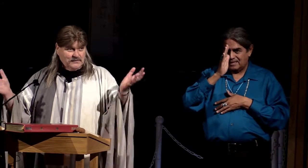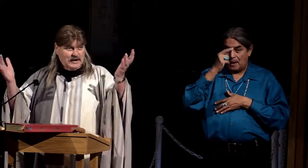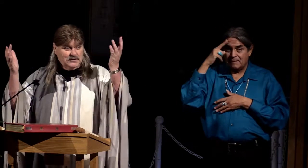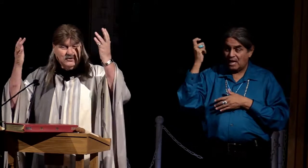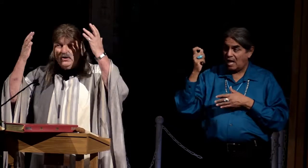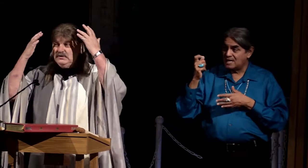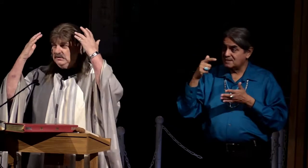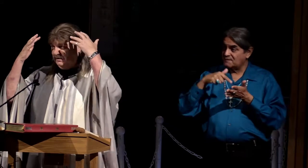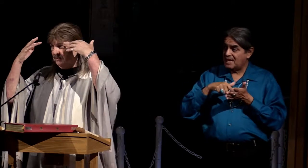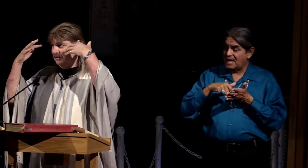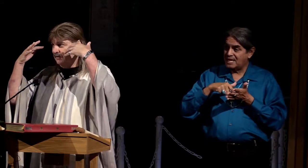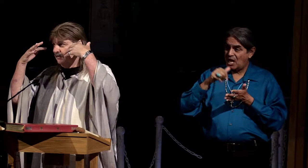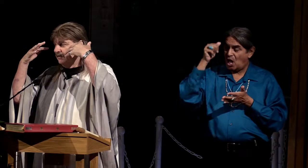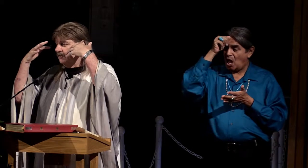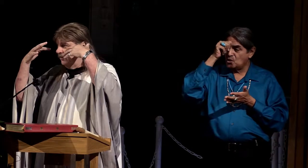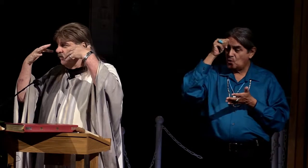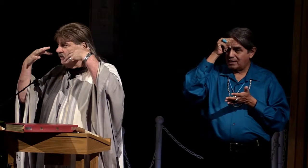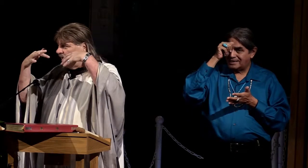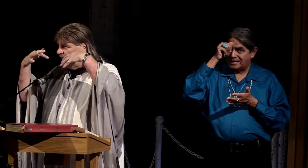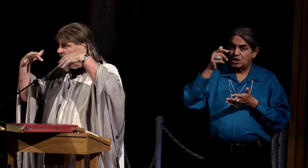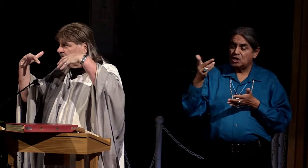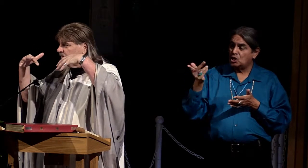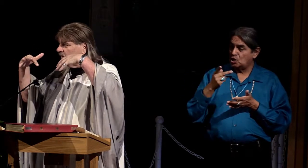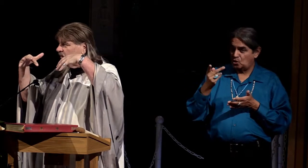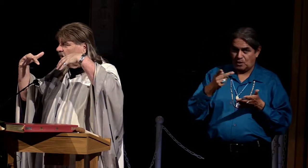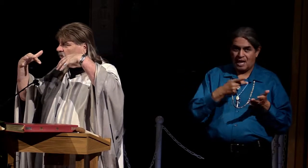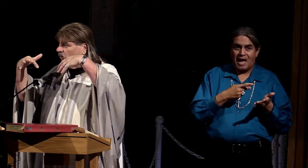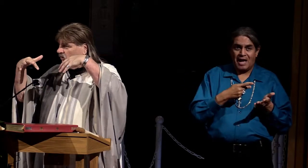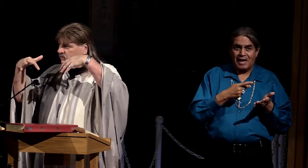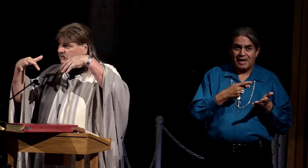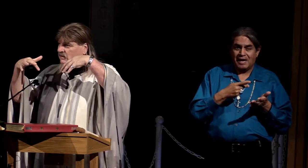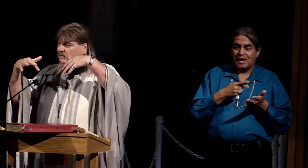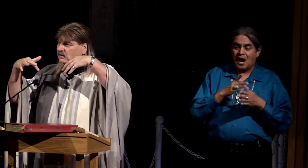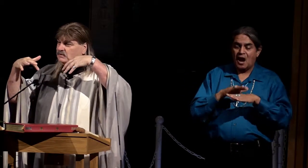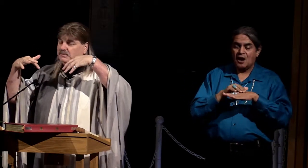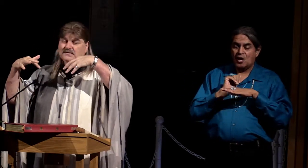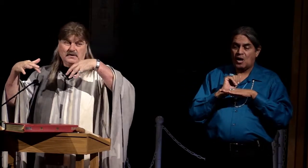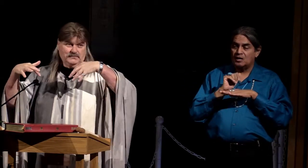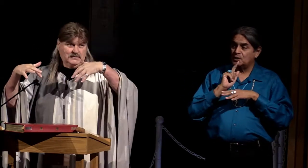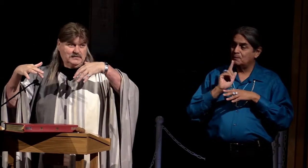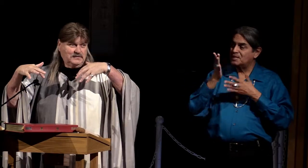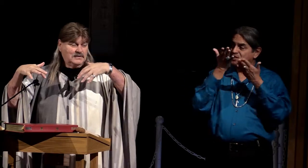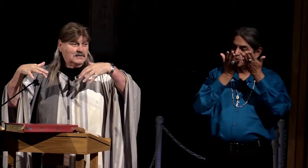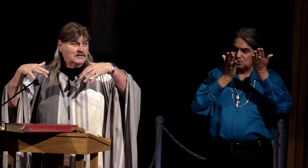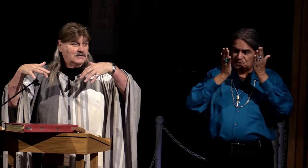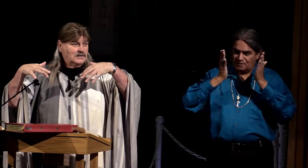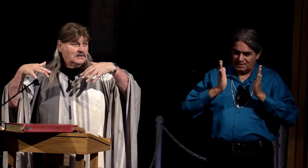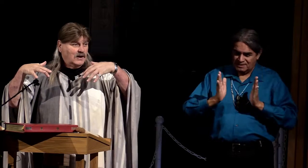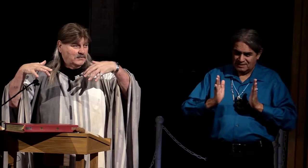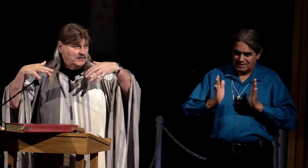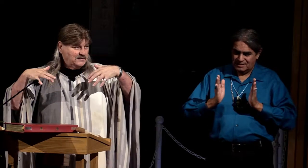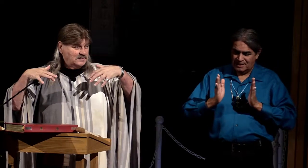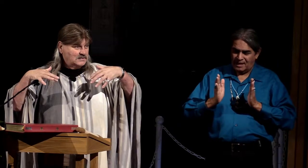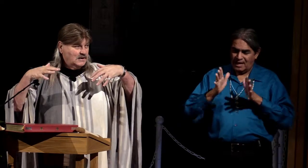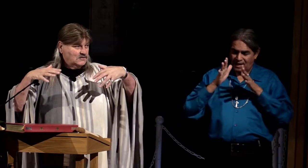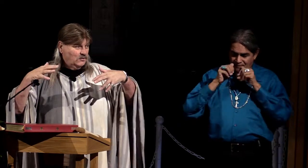Because of that anointing, you and I are called to be servants of